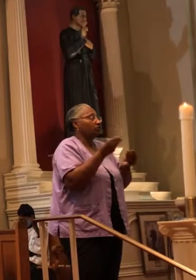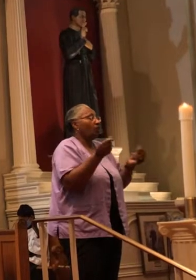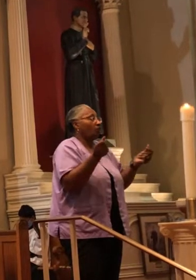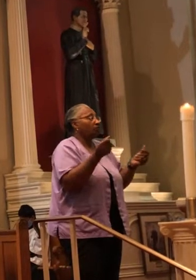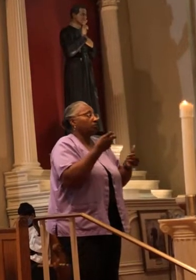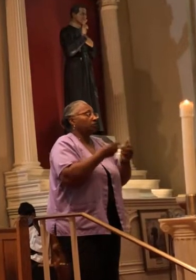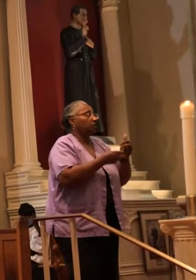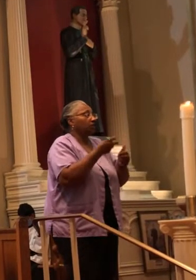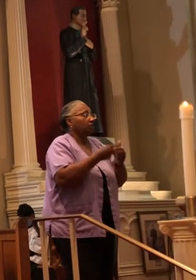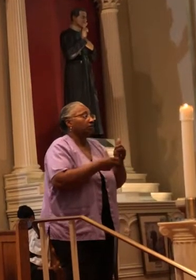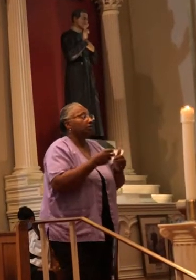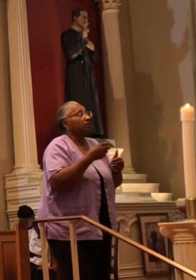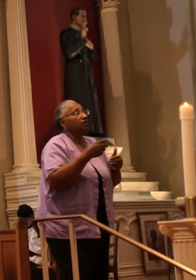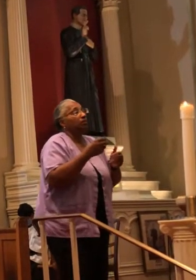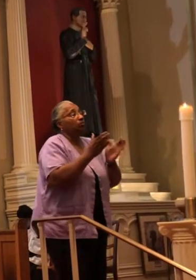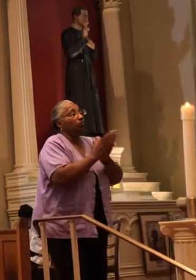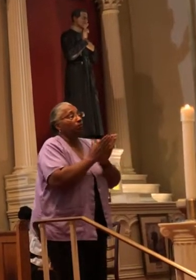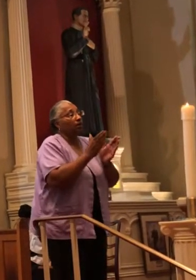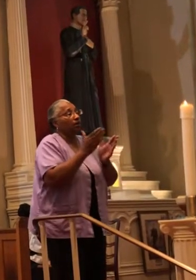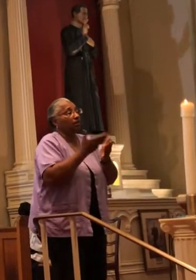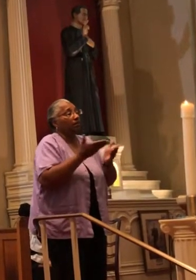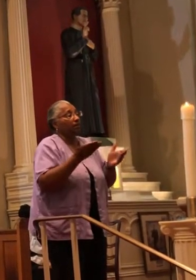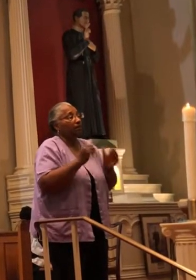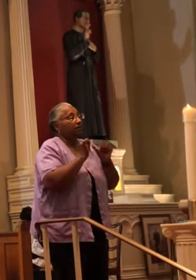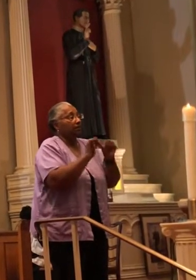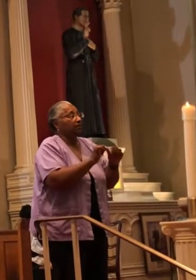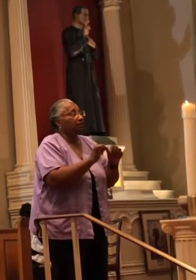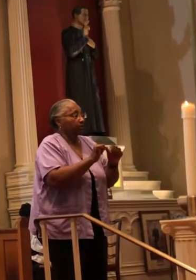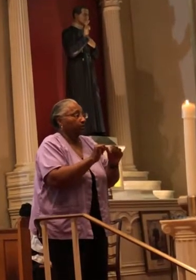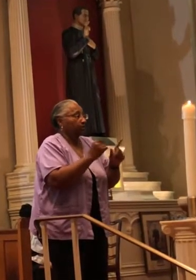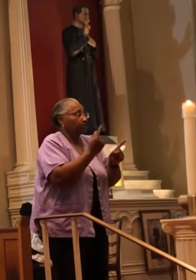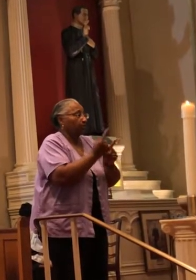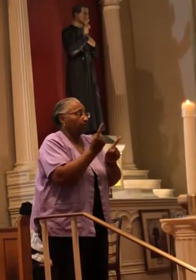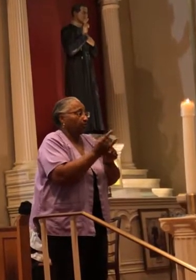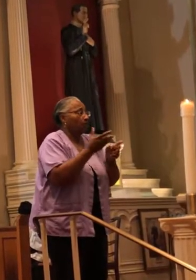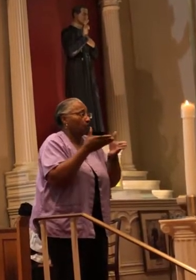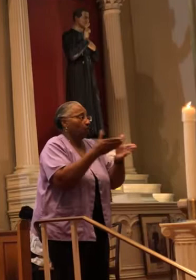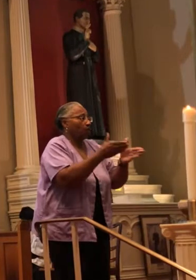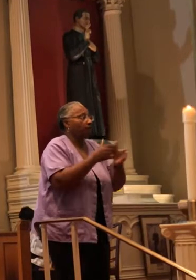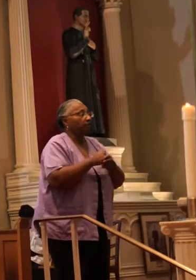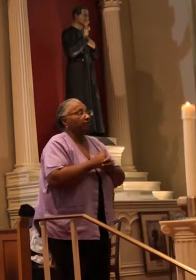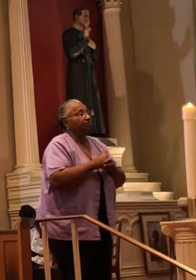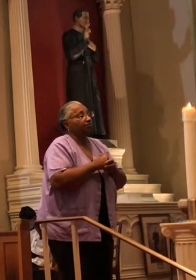that things may continue to move in the right direction so that we can